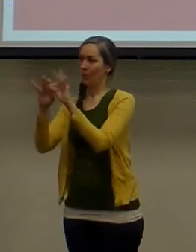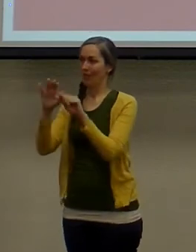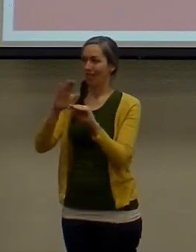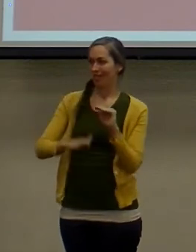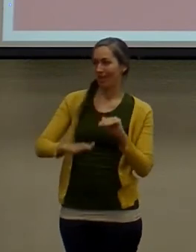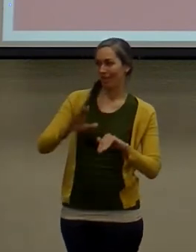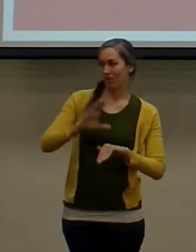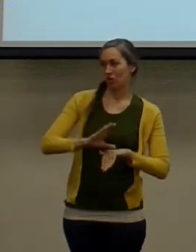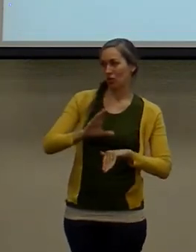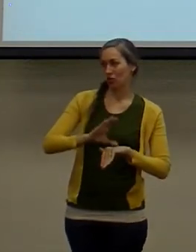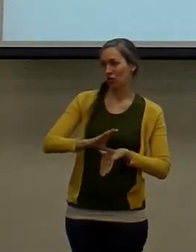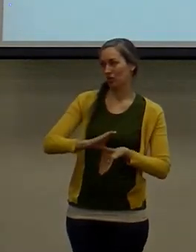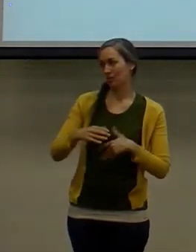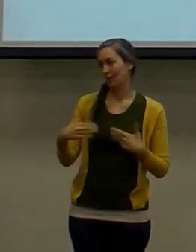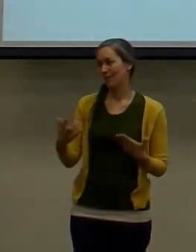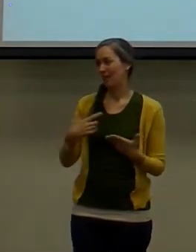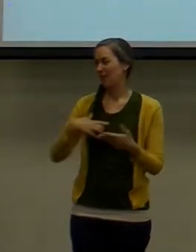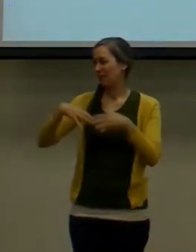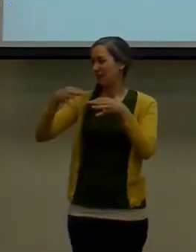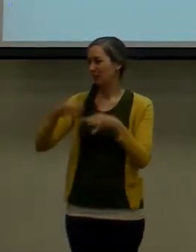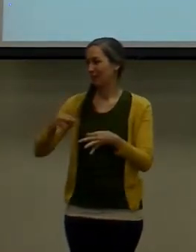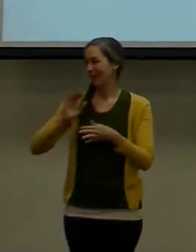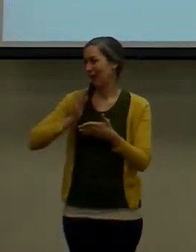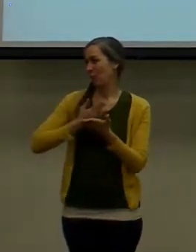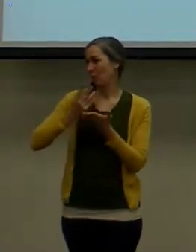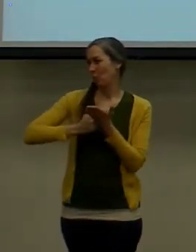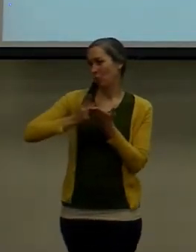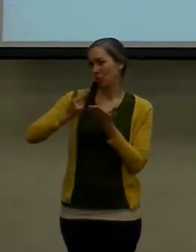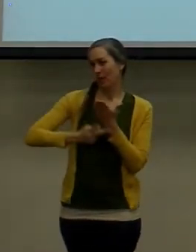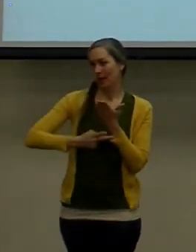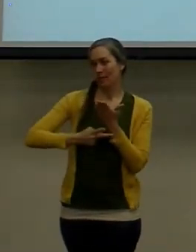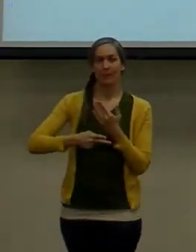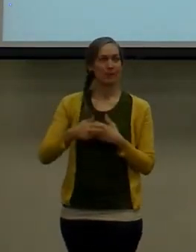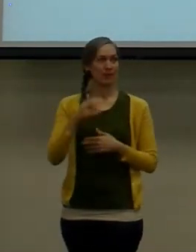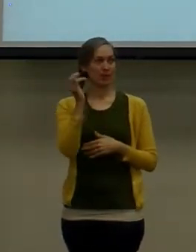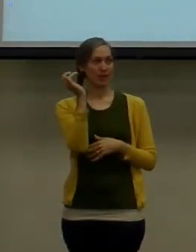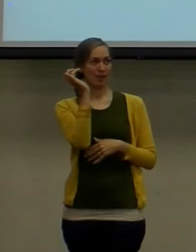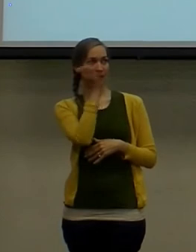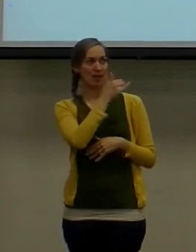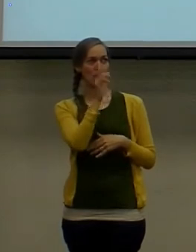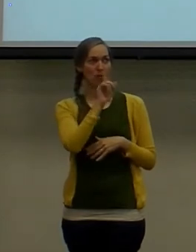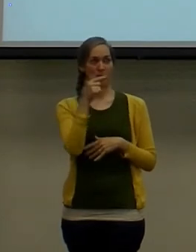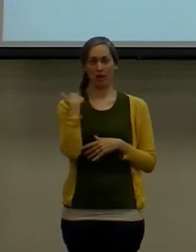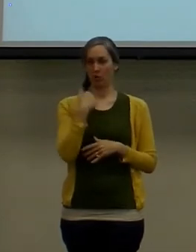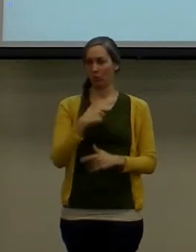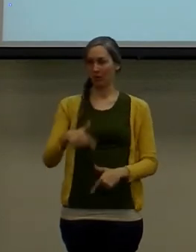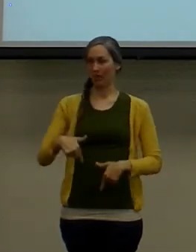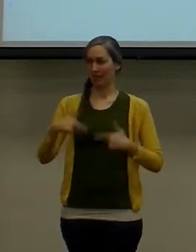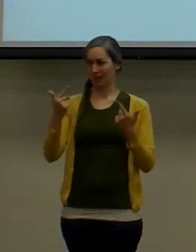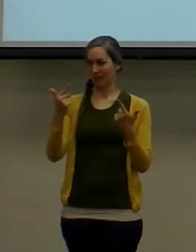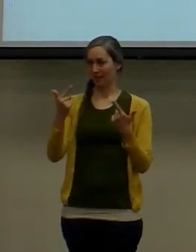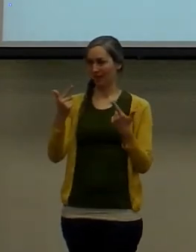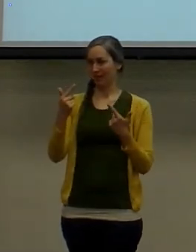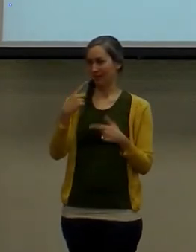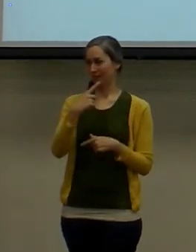tell you a little bit about us. And in a way, that's where we are in the world, in Southeast Asia.